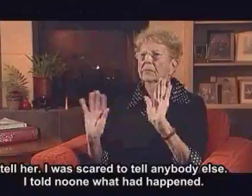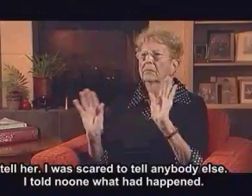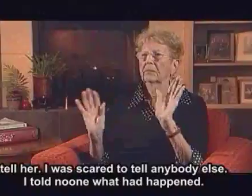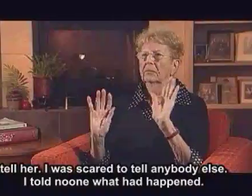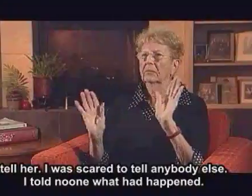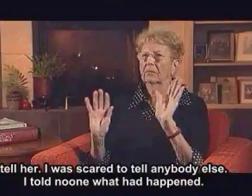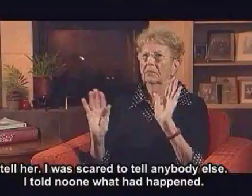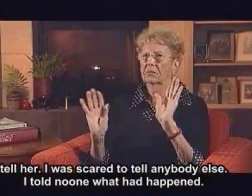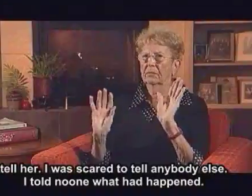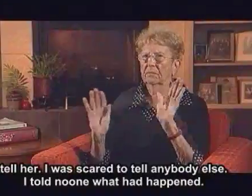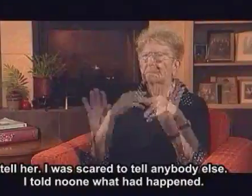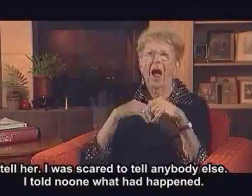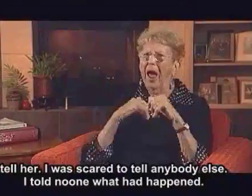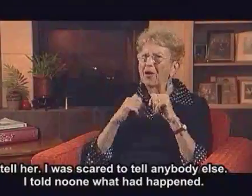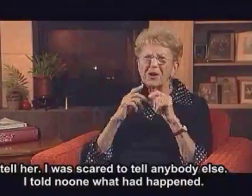I was scared to tell anybody else.